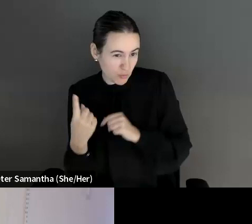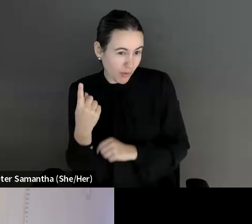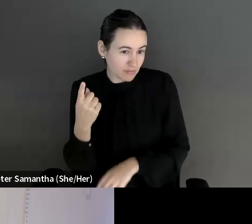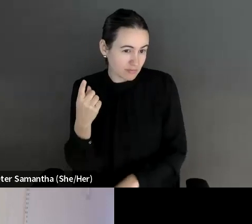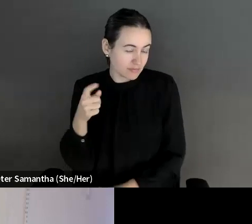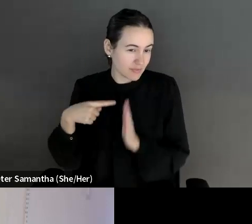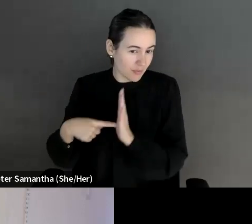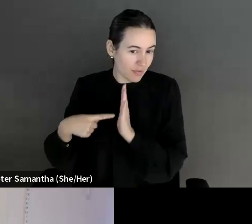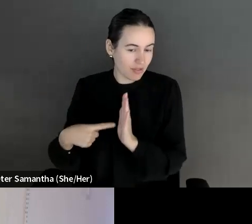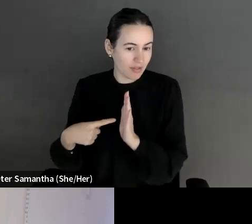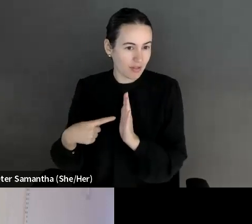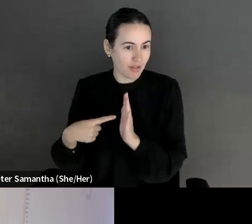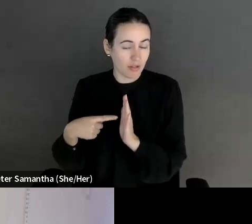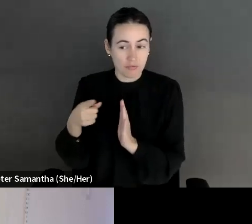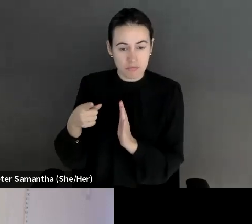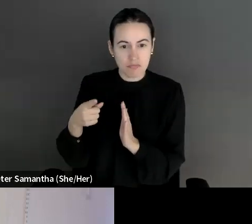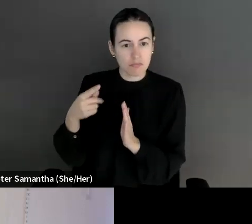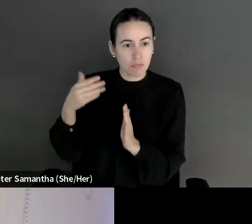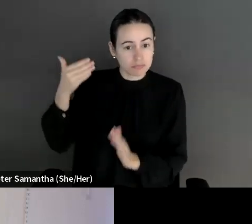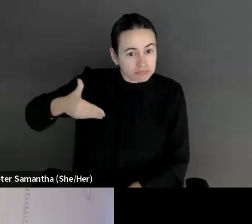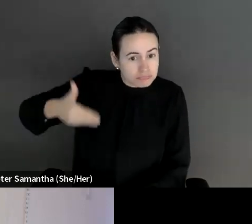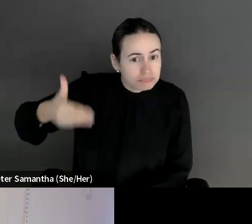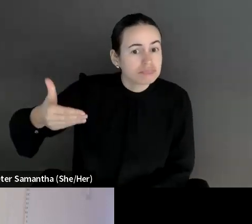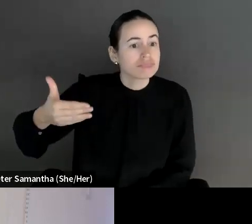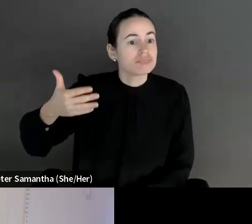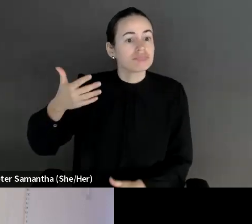were used more often by